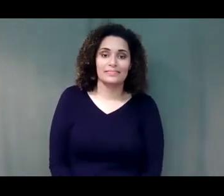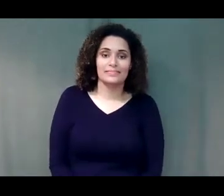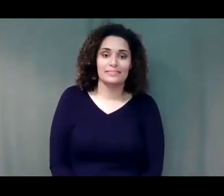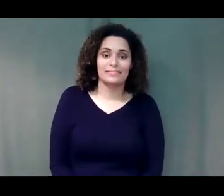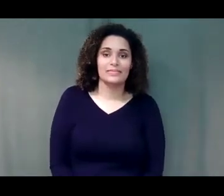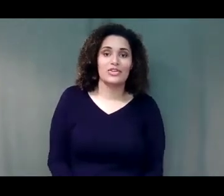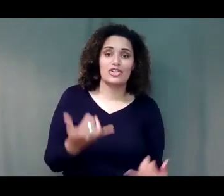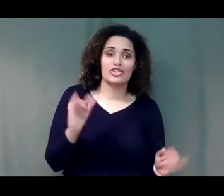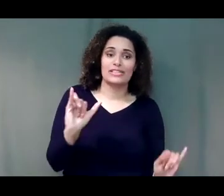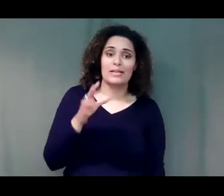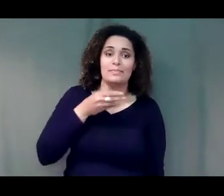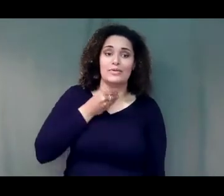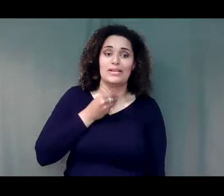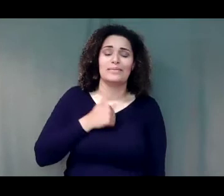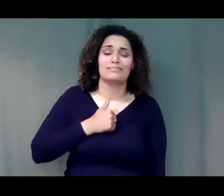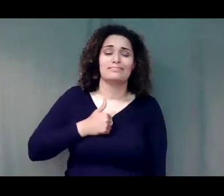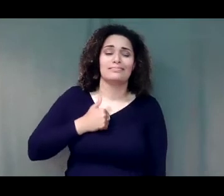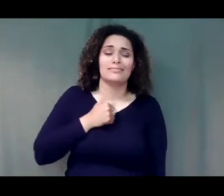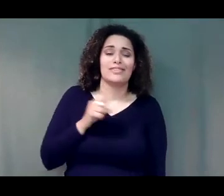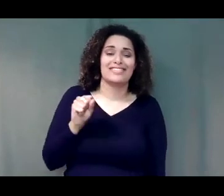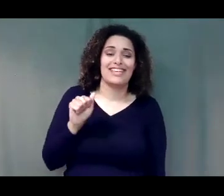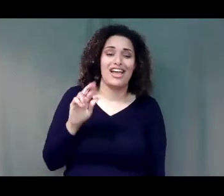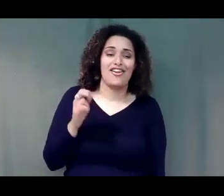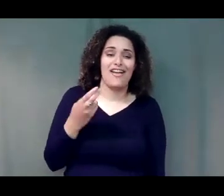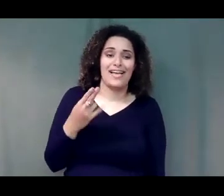You're still muted. I am so sorry, Sarah. Let me find you.